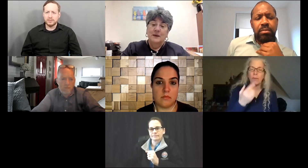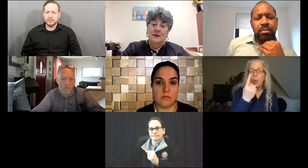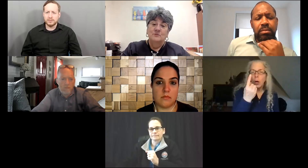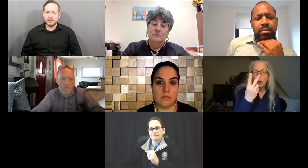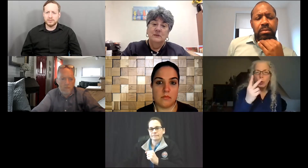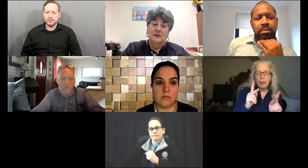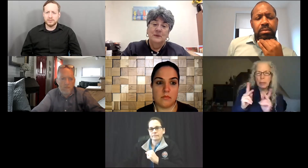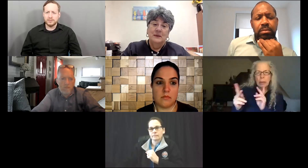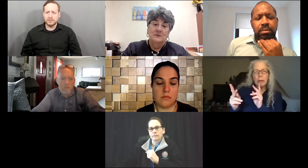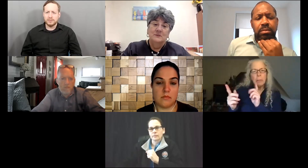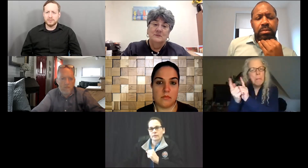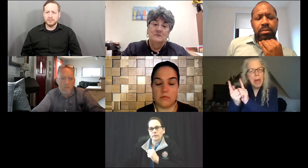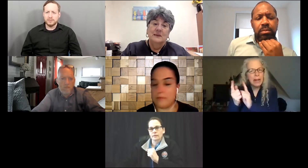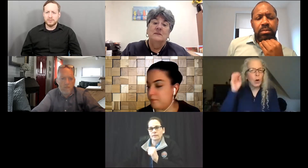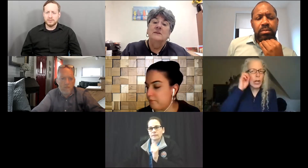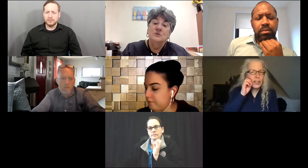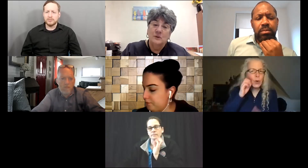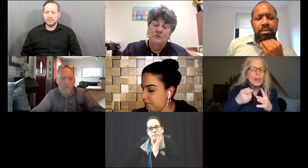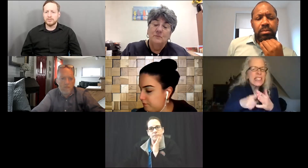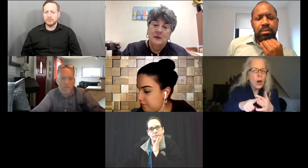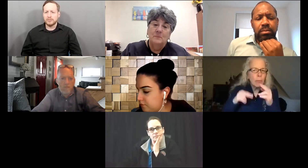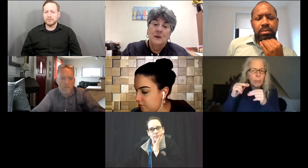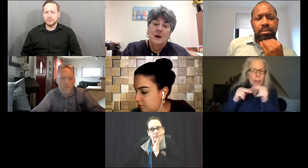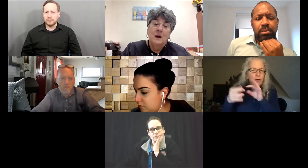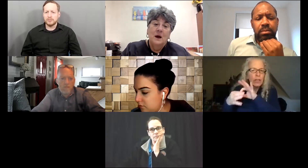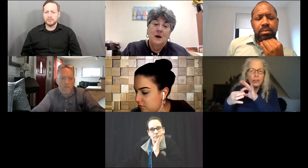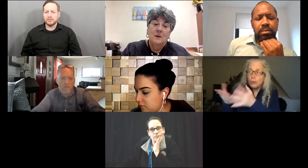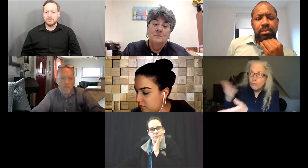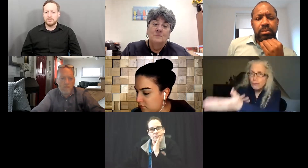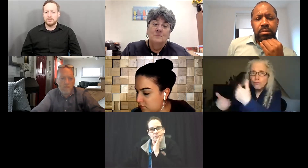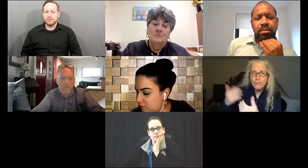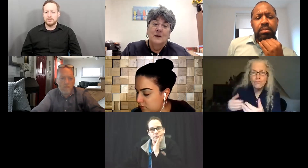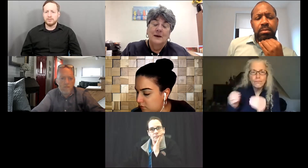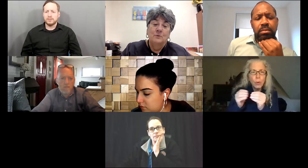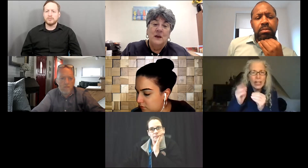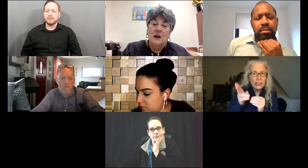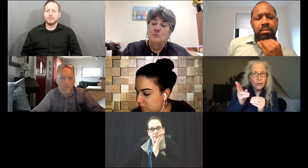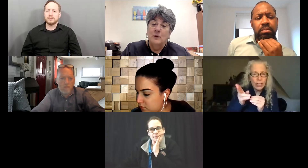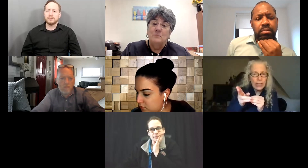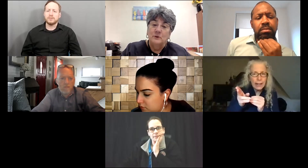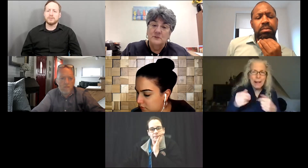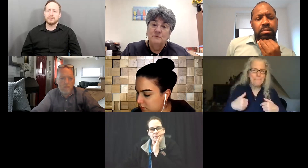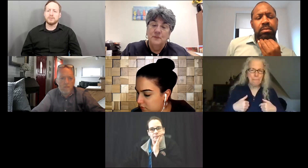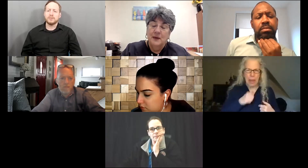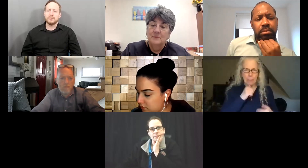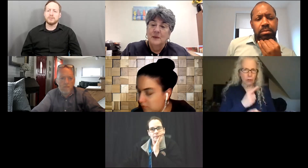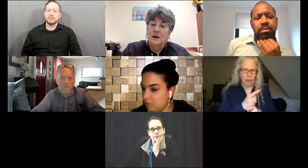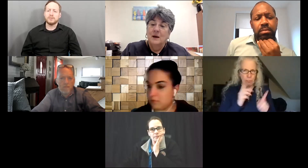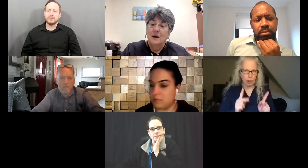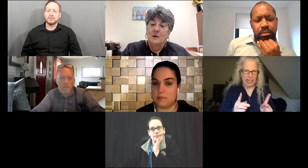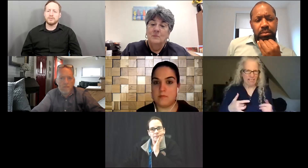Ernesto and really began to get the history from him. I don't think I'm the right person for